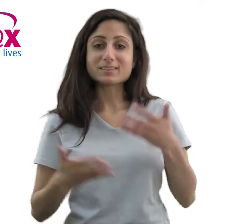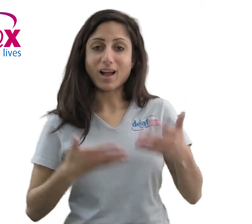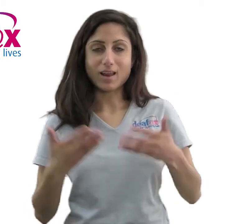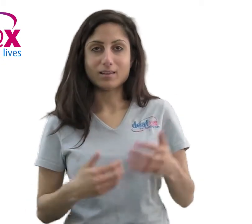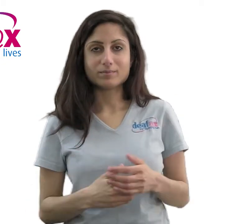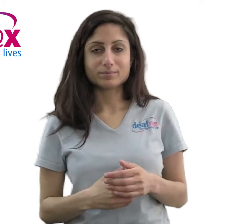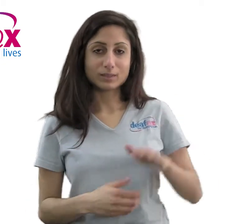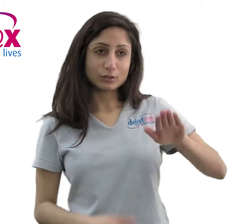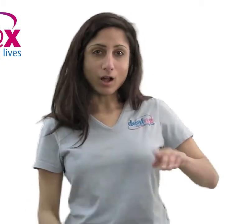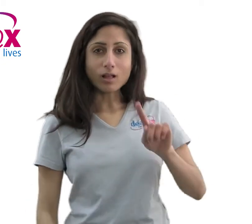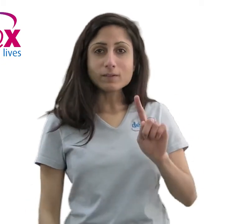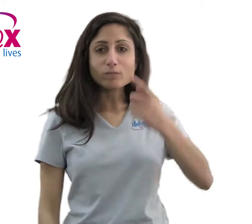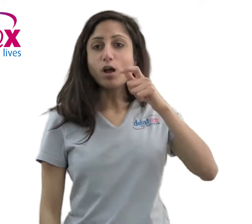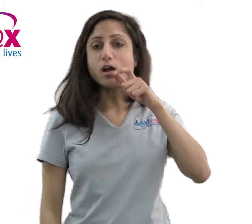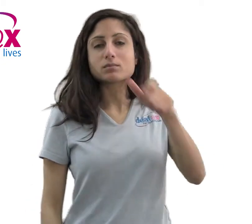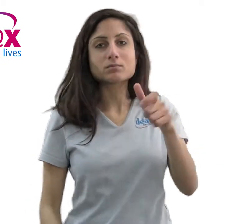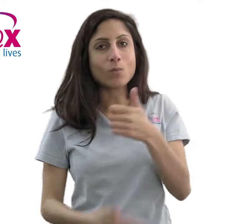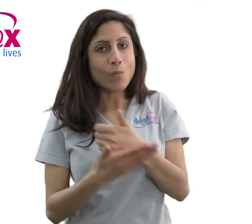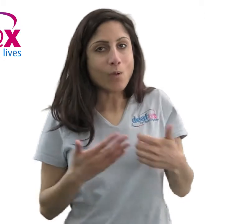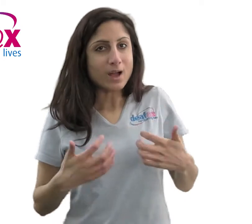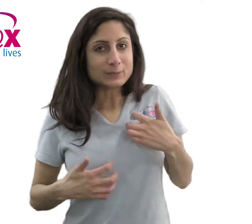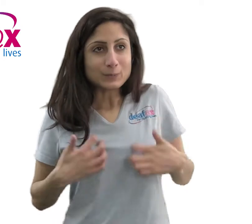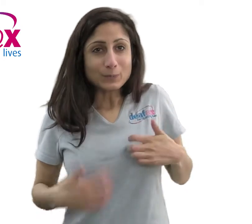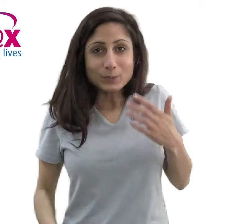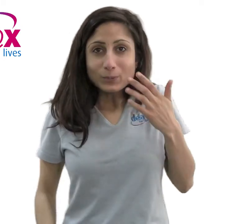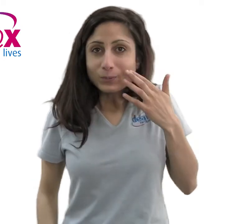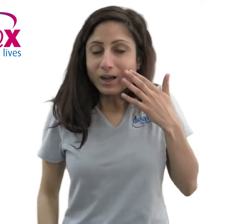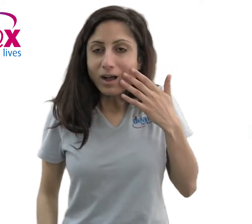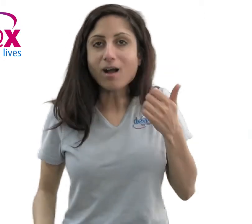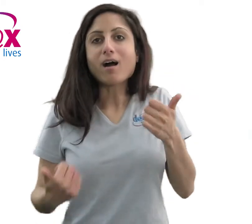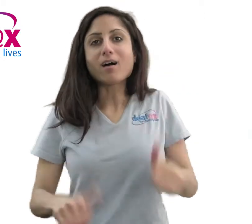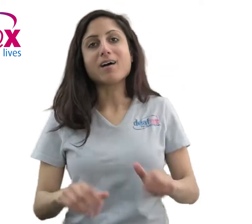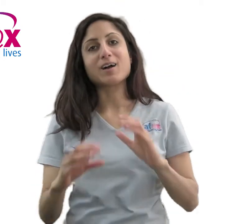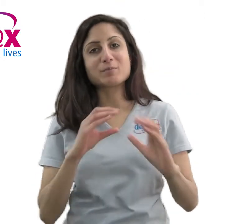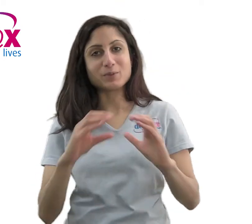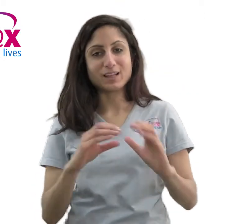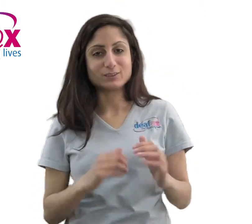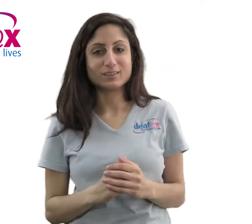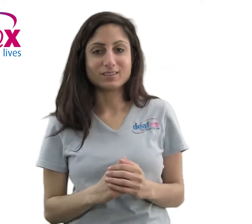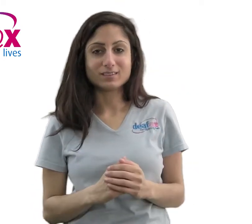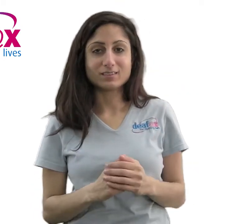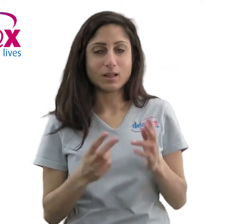Baby signing. The first word spoken by a child is always eagerly anticipated, the first step in